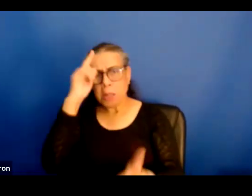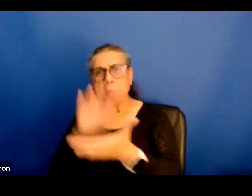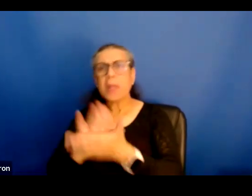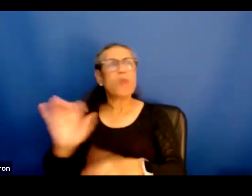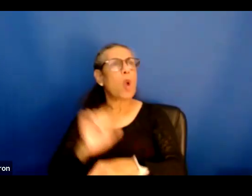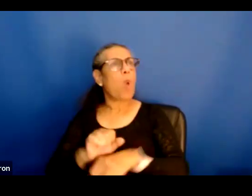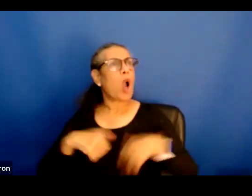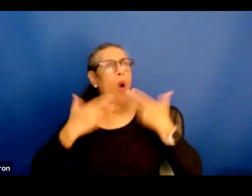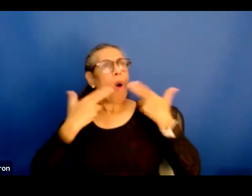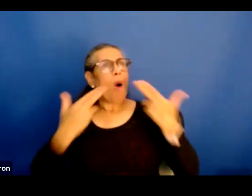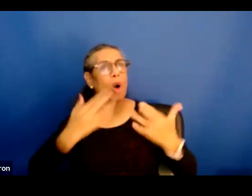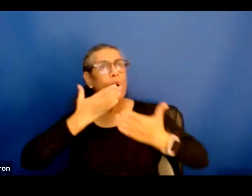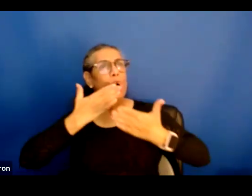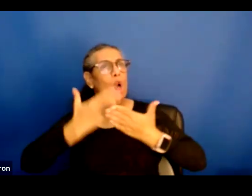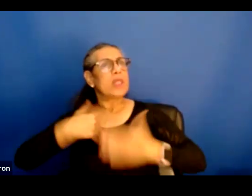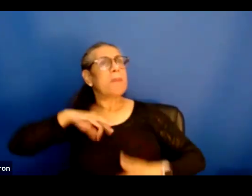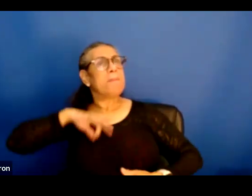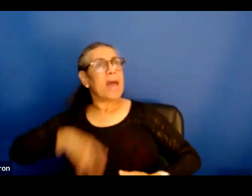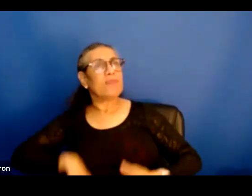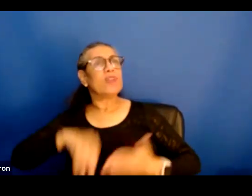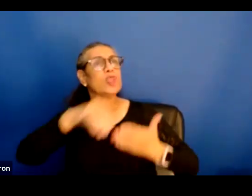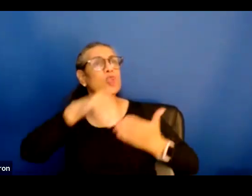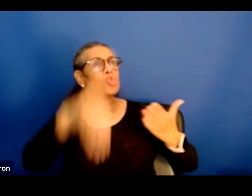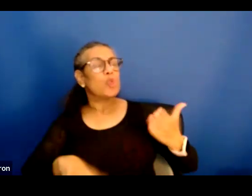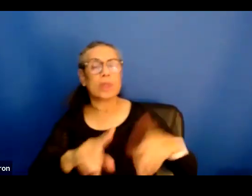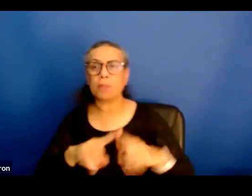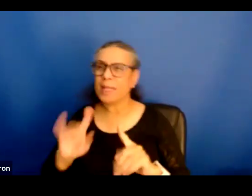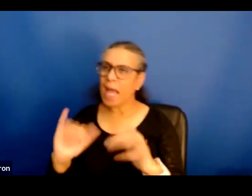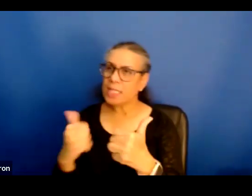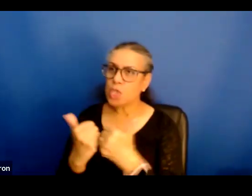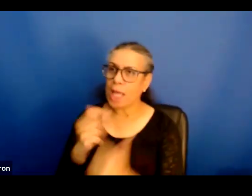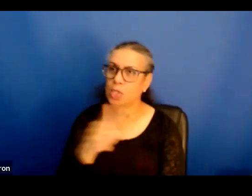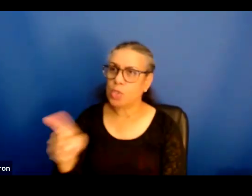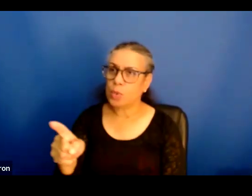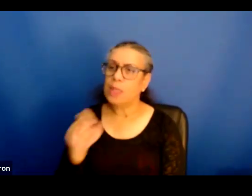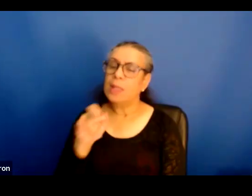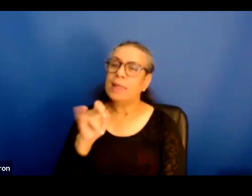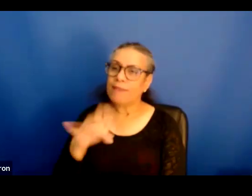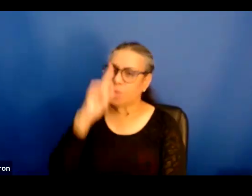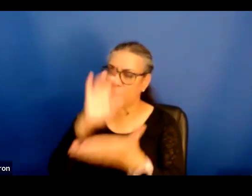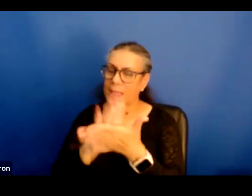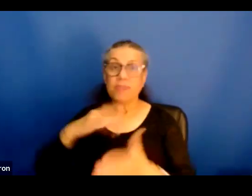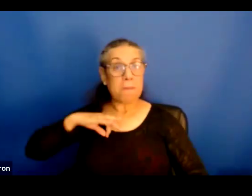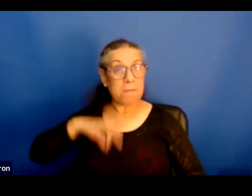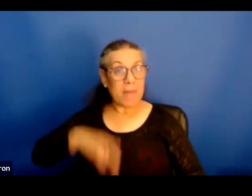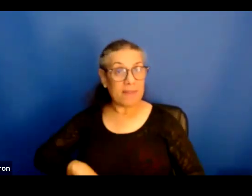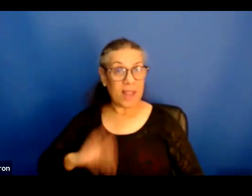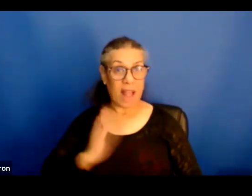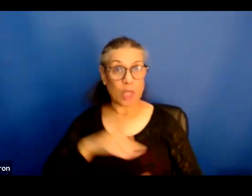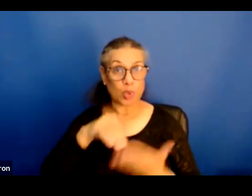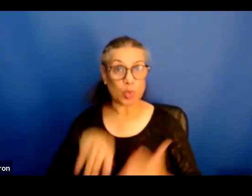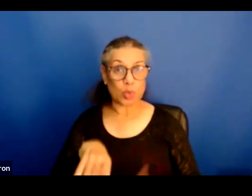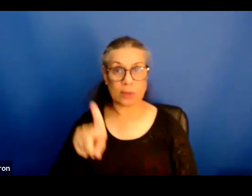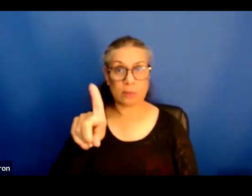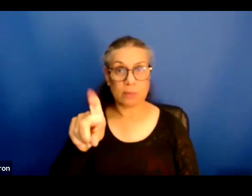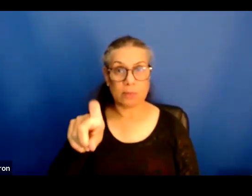has been in the service of a better Boston Public Schools for our kids. However, I question a lot about anyone who believes the plan benefits our students. I question your